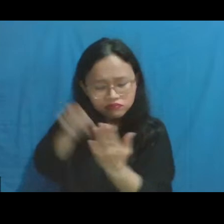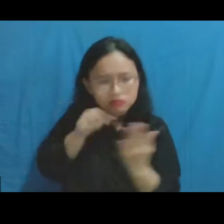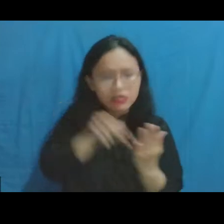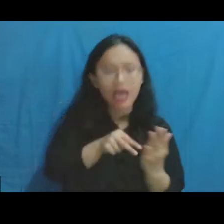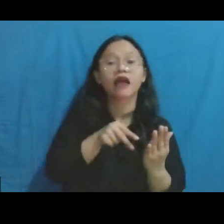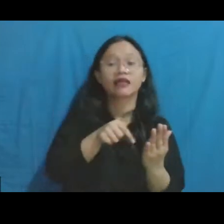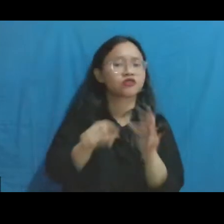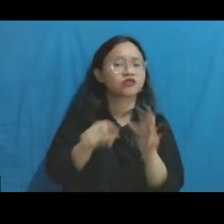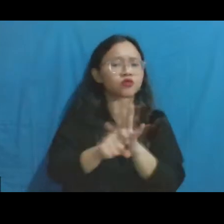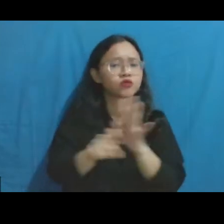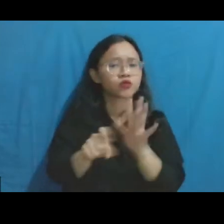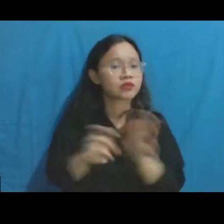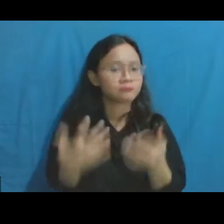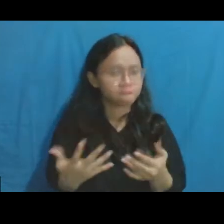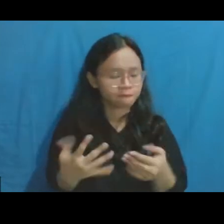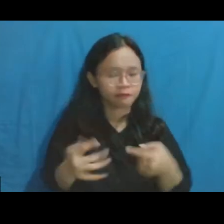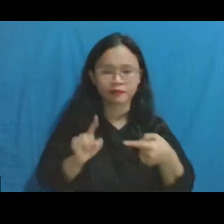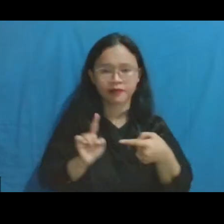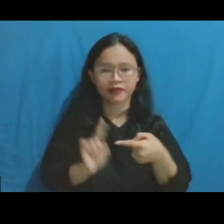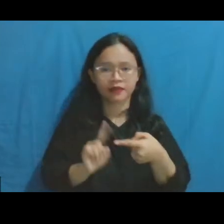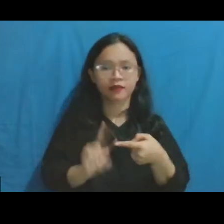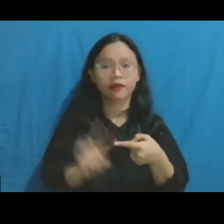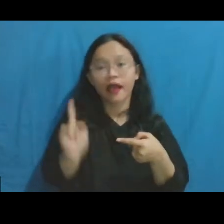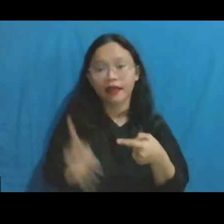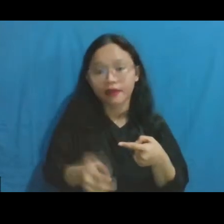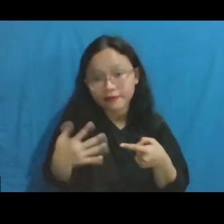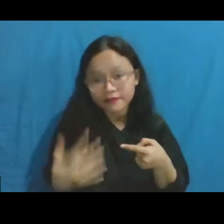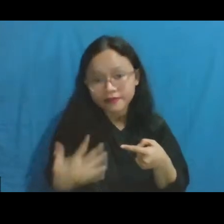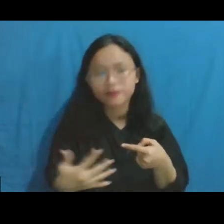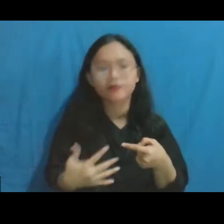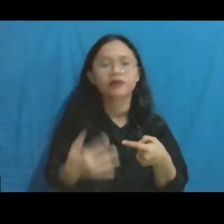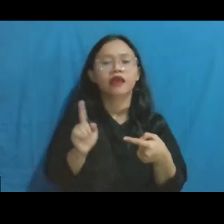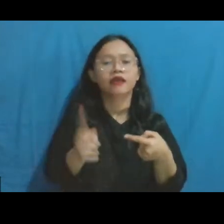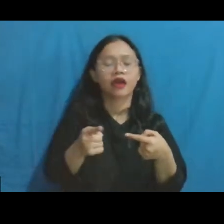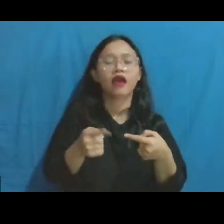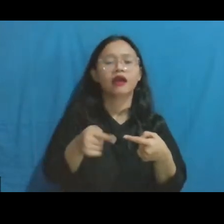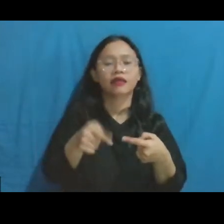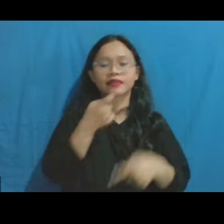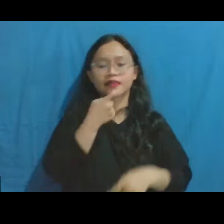of expression restrictions, and also